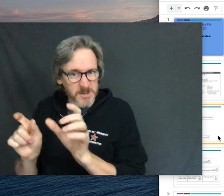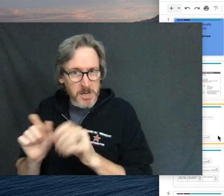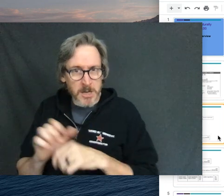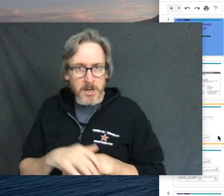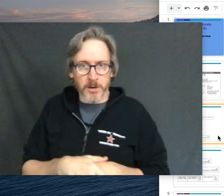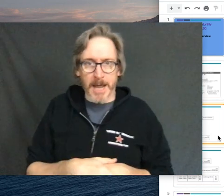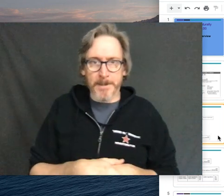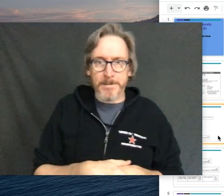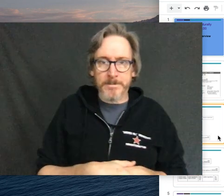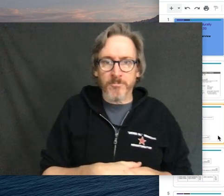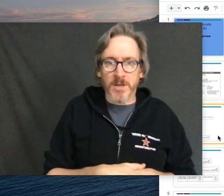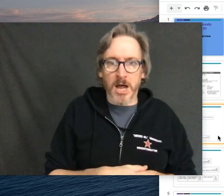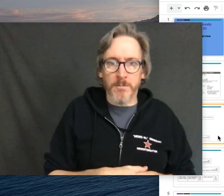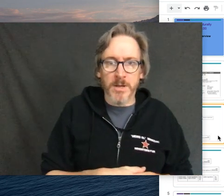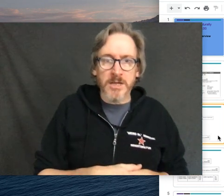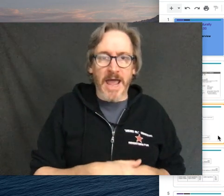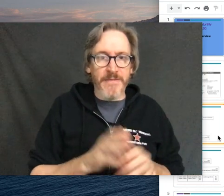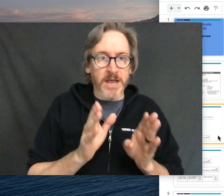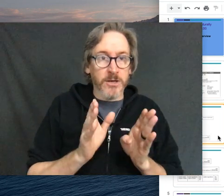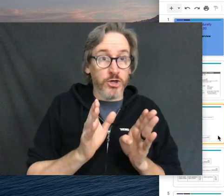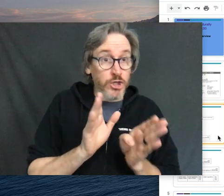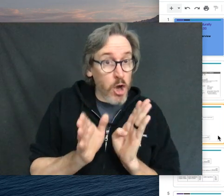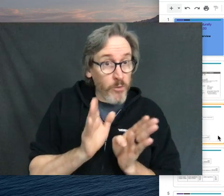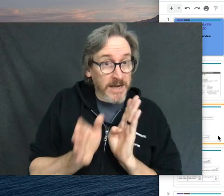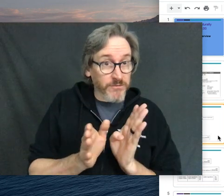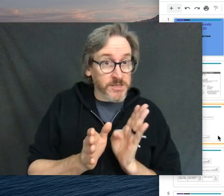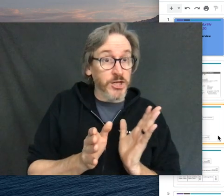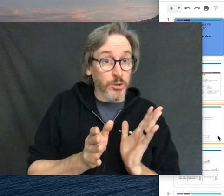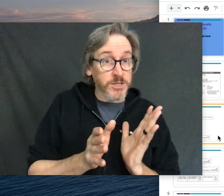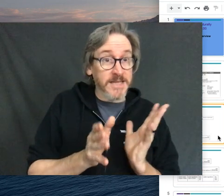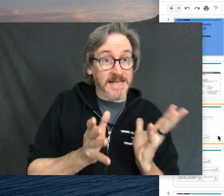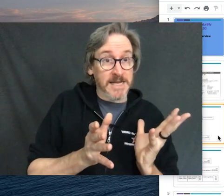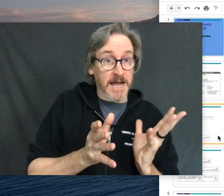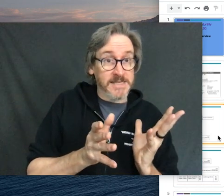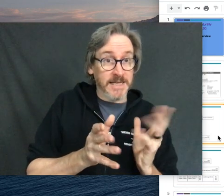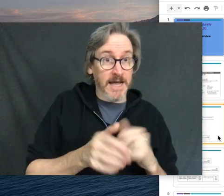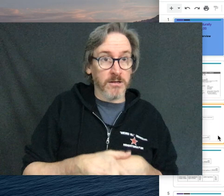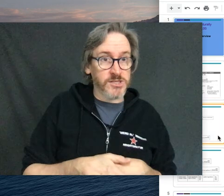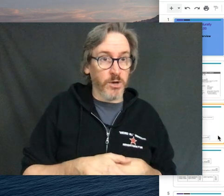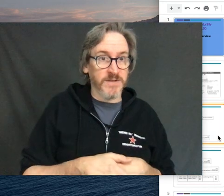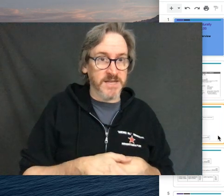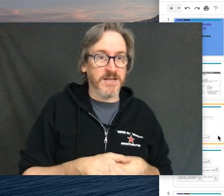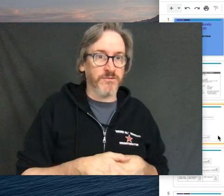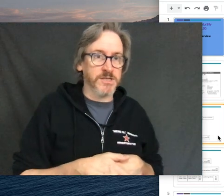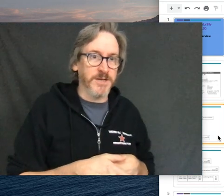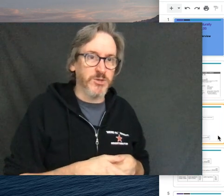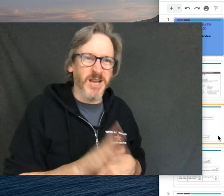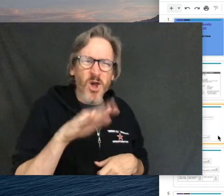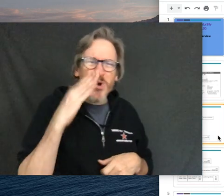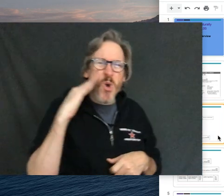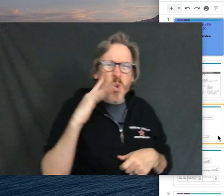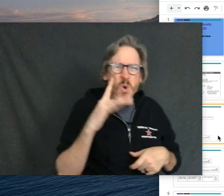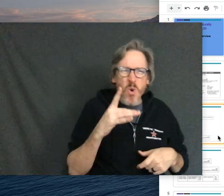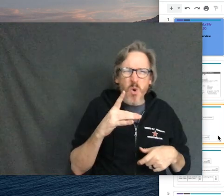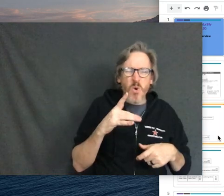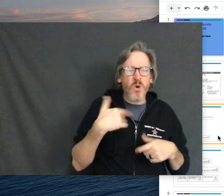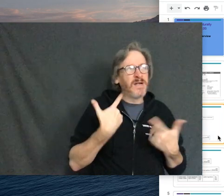is. Okay. And then show that difference. And usually that's an ICL. So if it's a difference between.